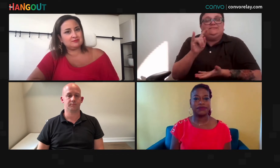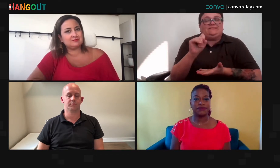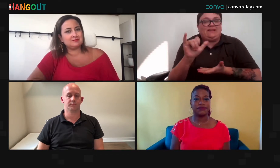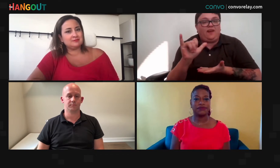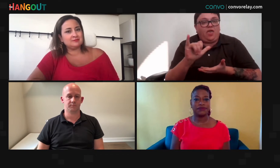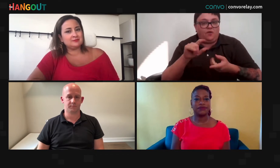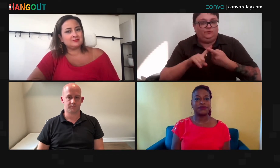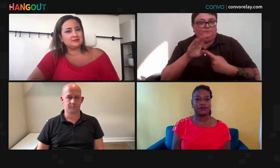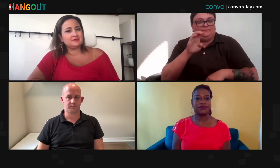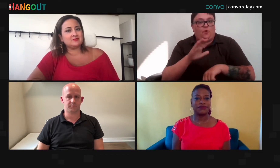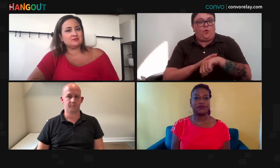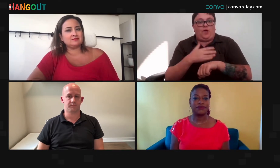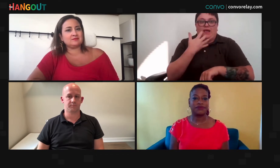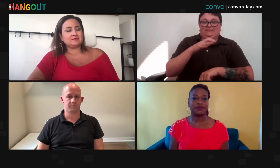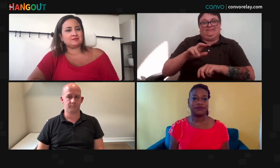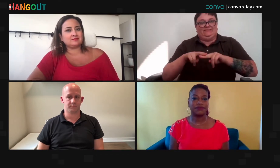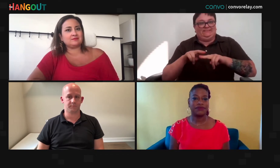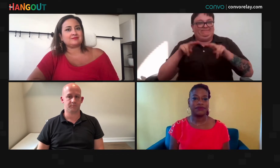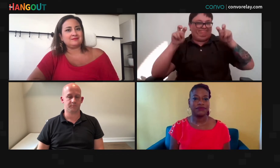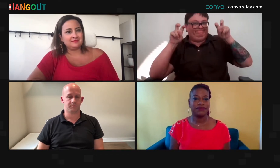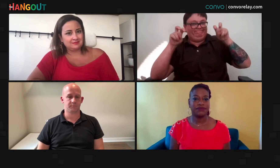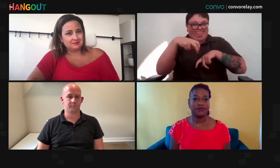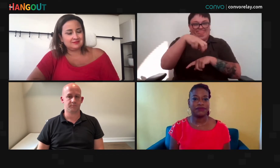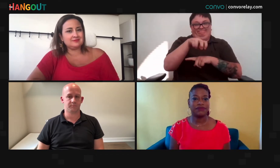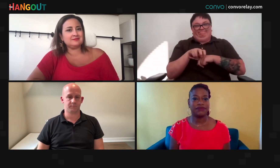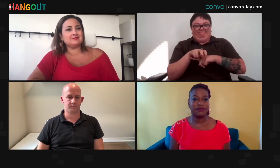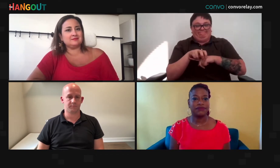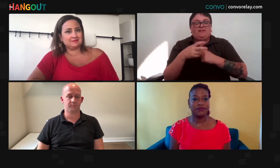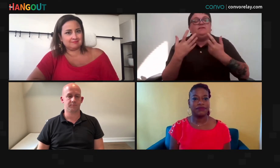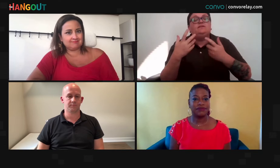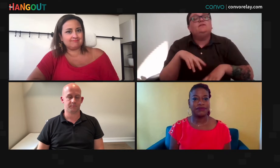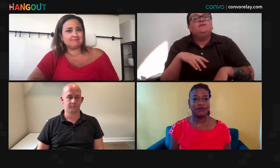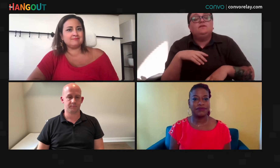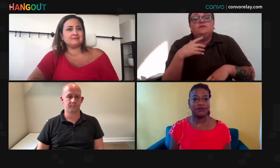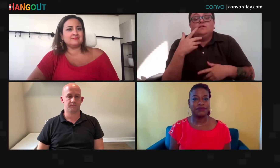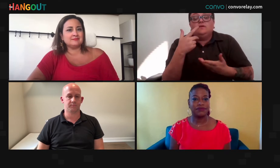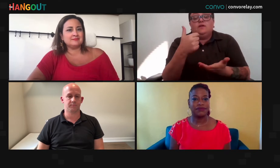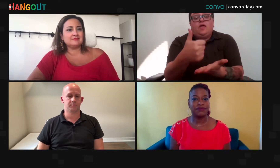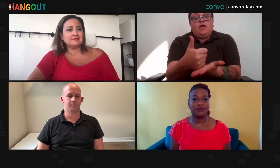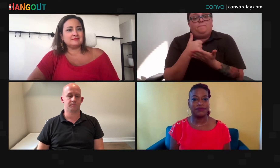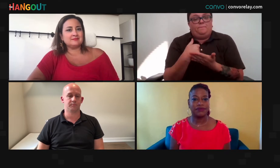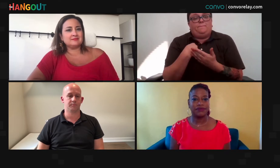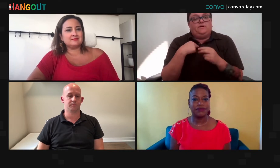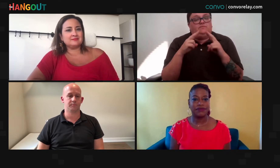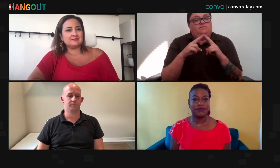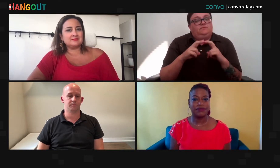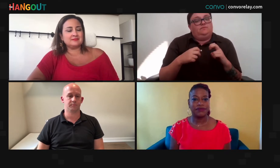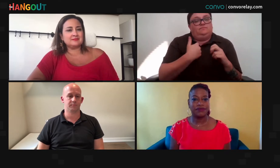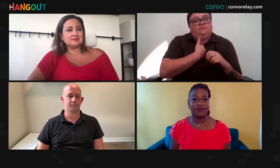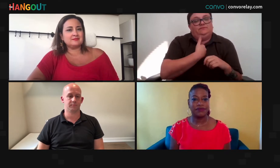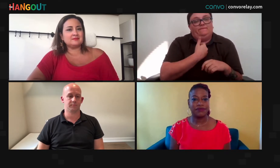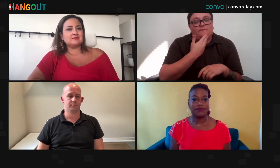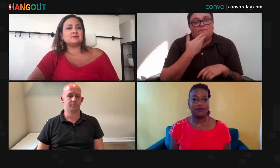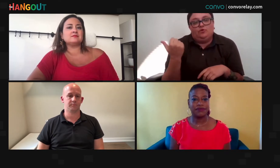feeling. I can understand what it's like to also be in a hot seat. It helps